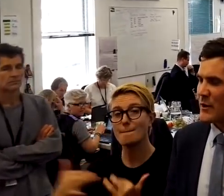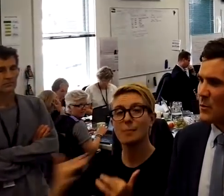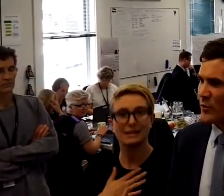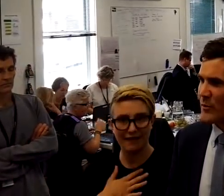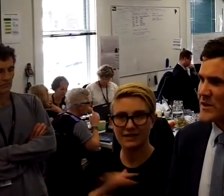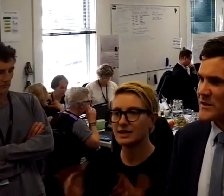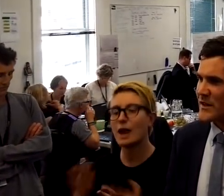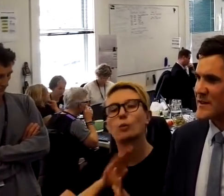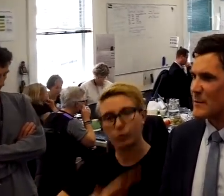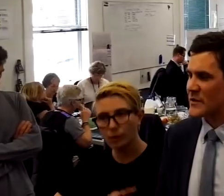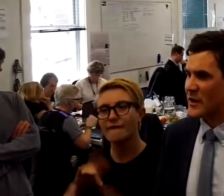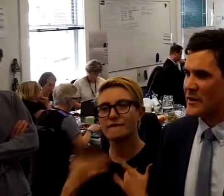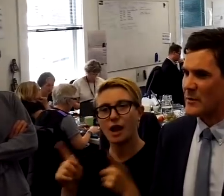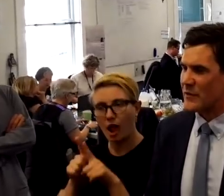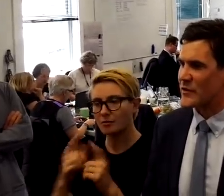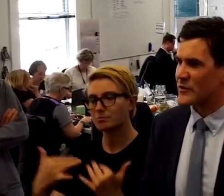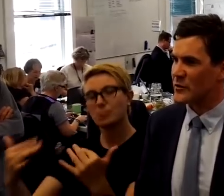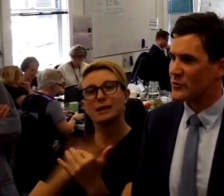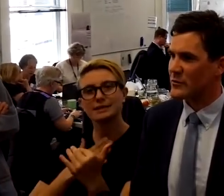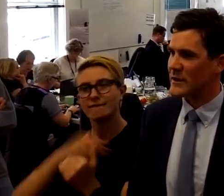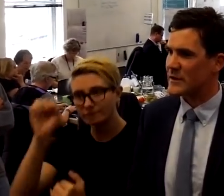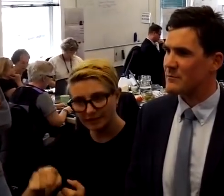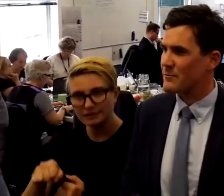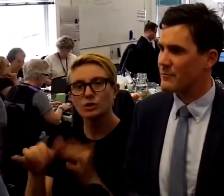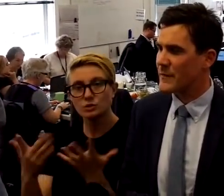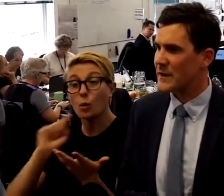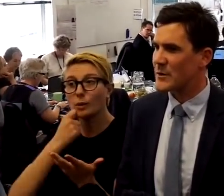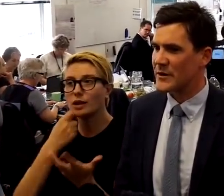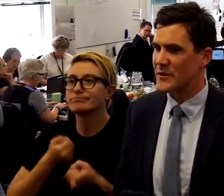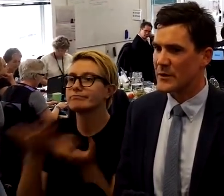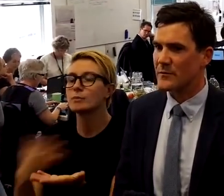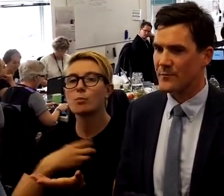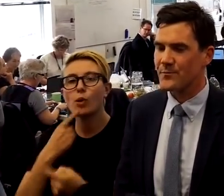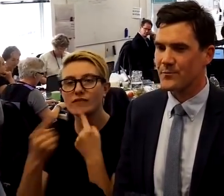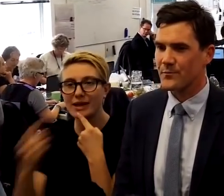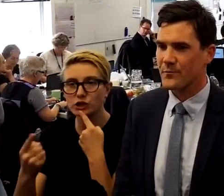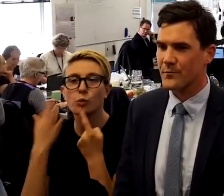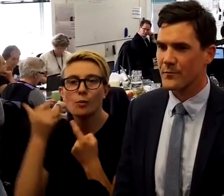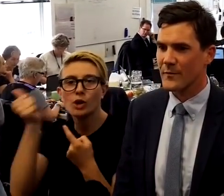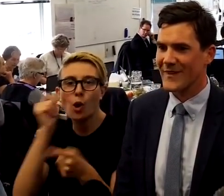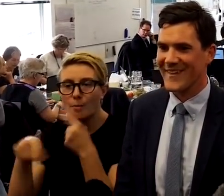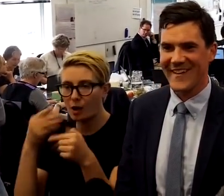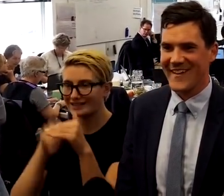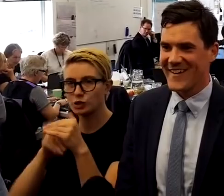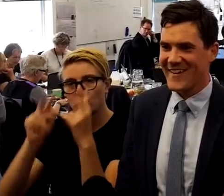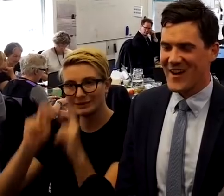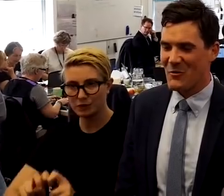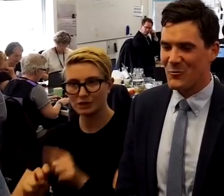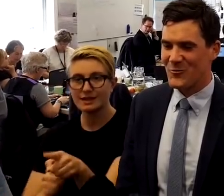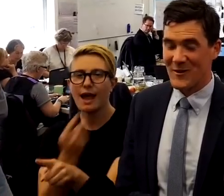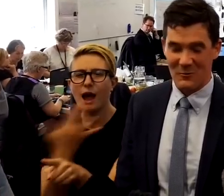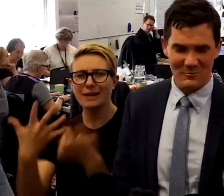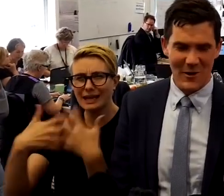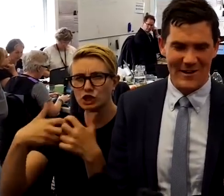and we'll get more information as it comes to light about those internal buildings as well. How many engineers have you guys had going around assessing buildings?